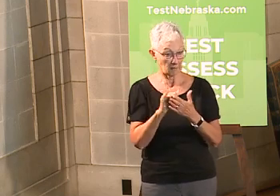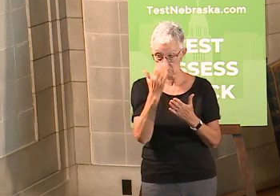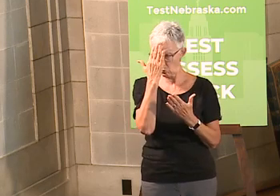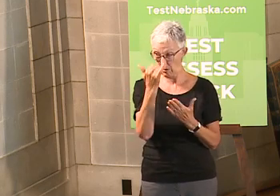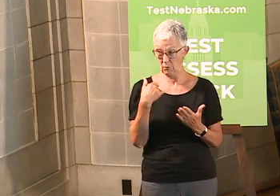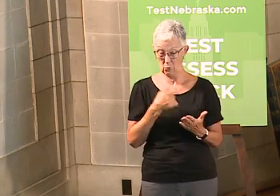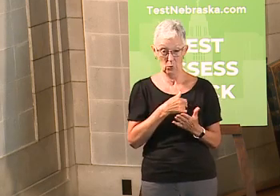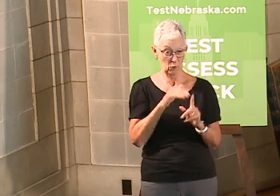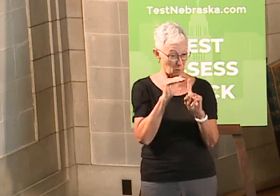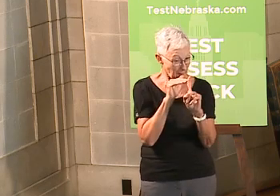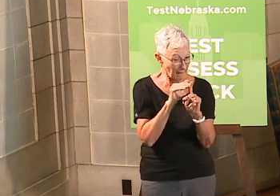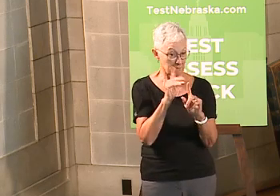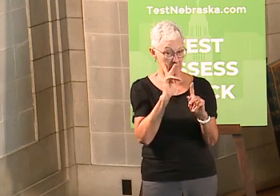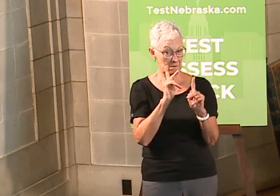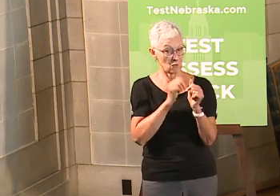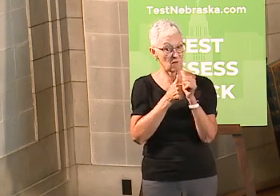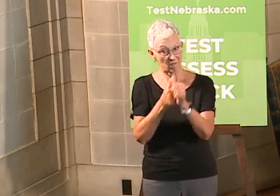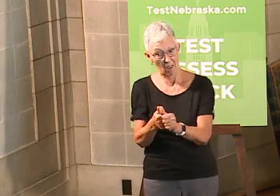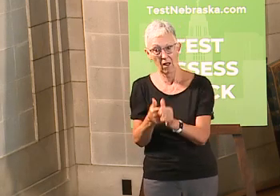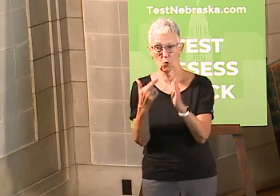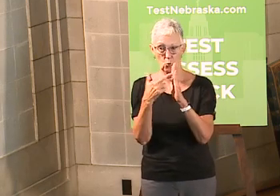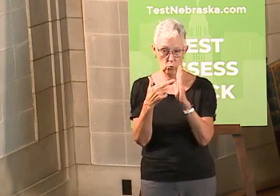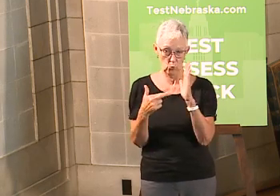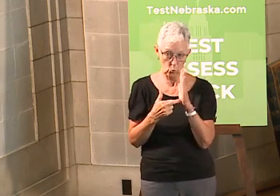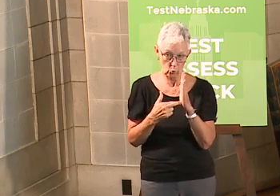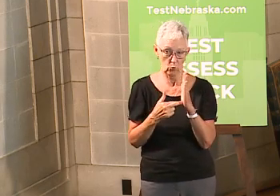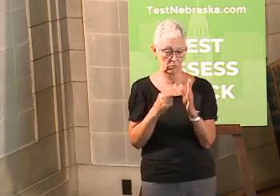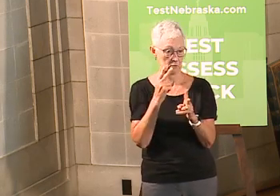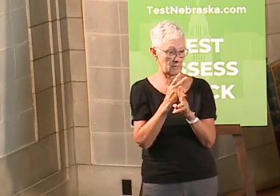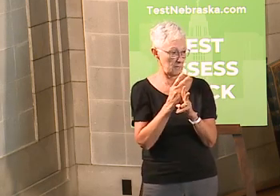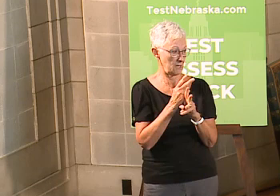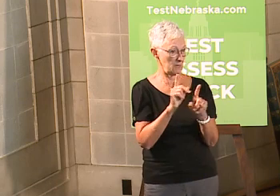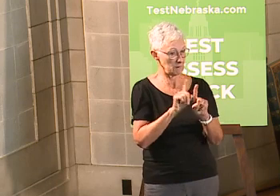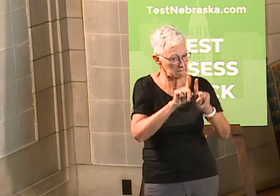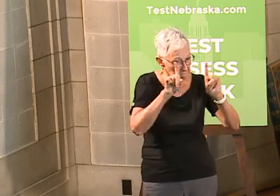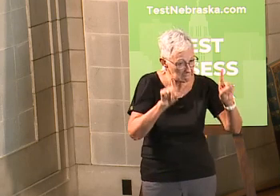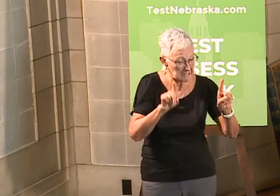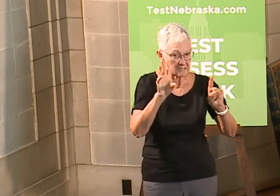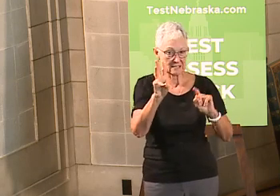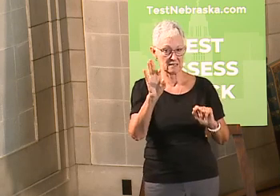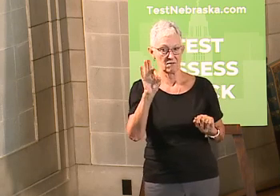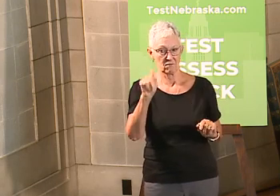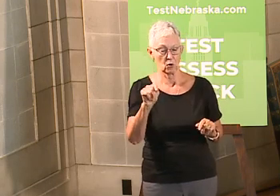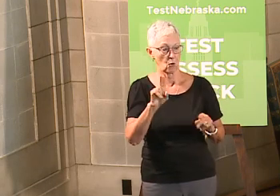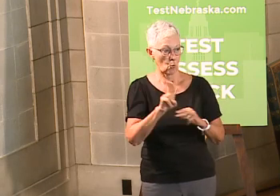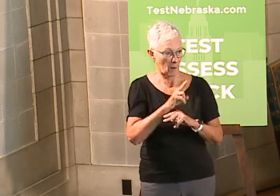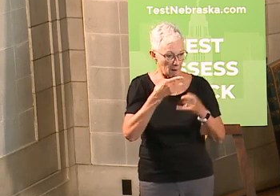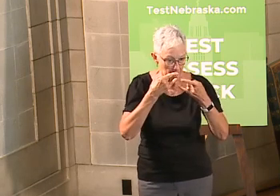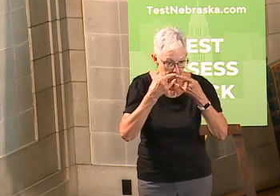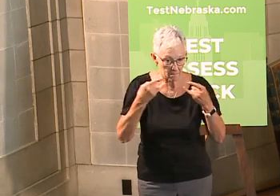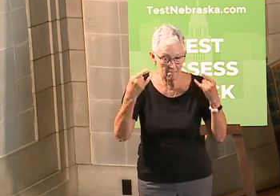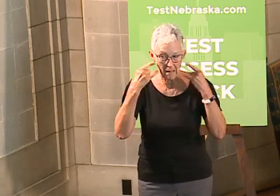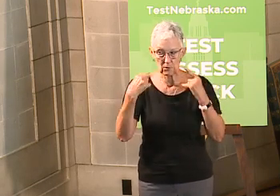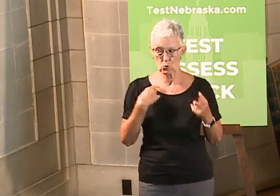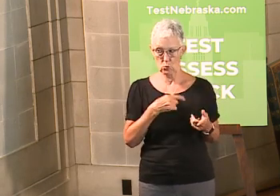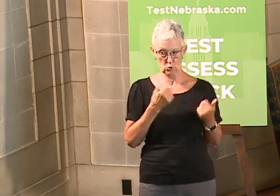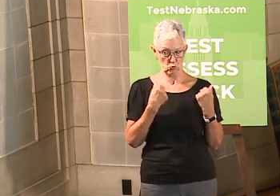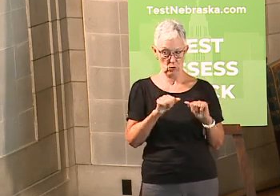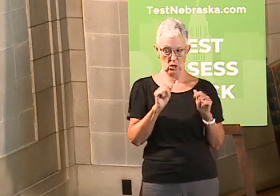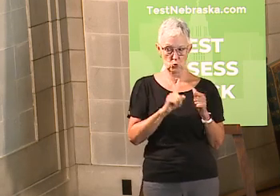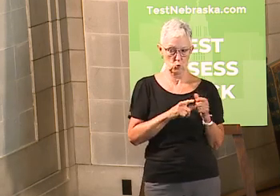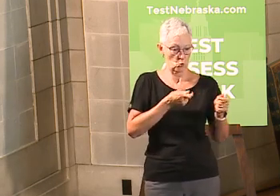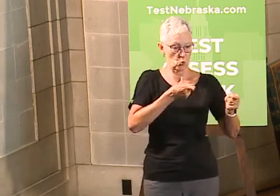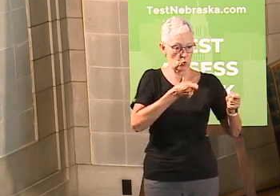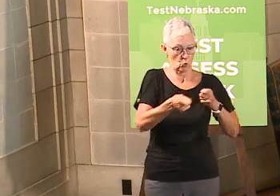as we continue to manage this virus throughout it. But I think that's what we're doing, we're managing it. So we want to take appropriate steps